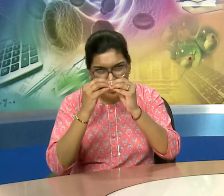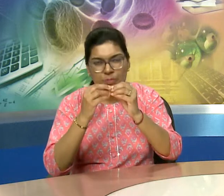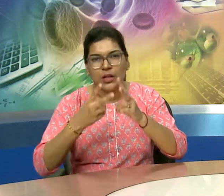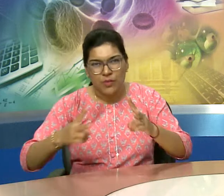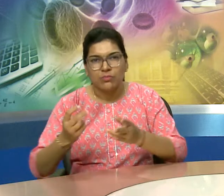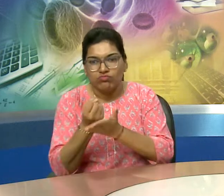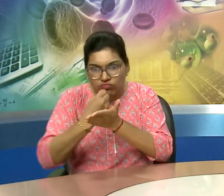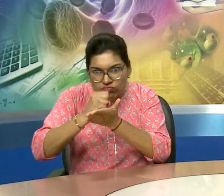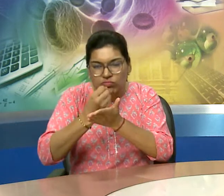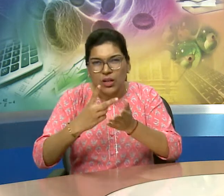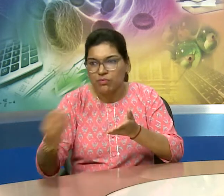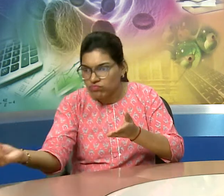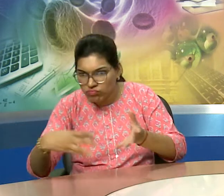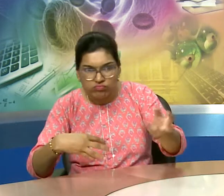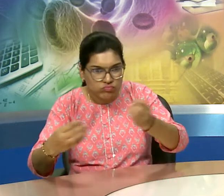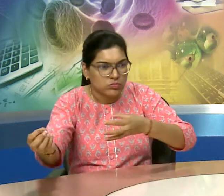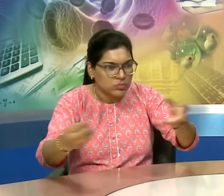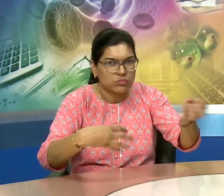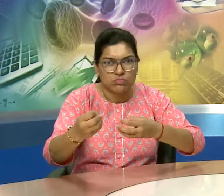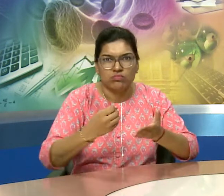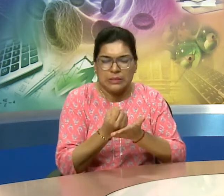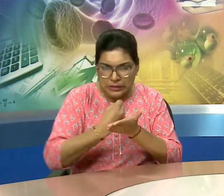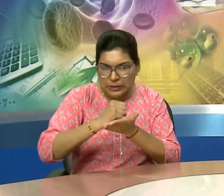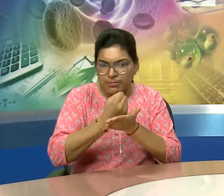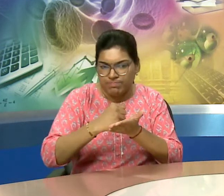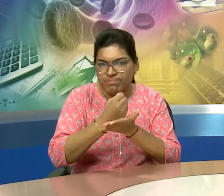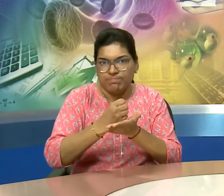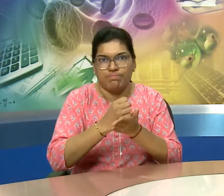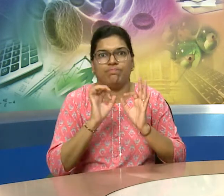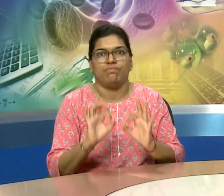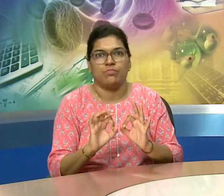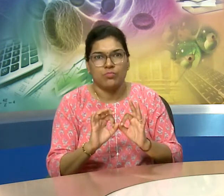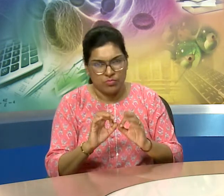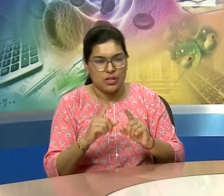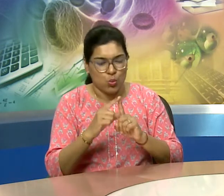and an amalgam of herbs and prayers.